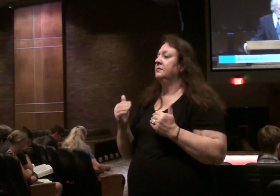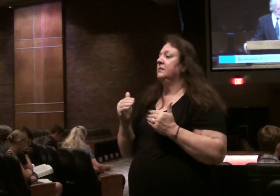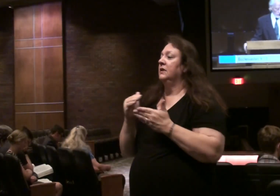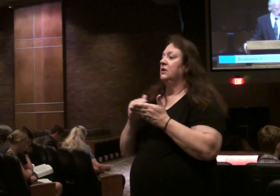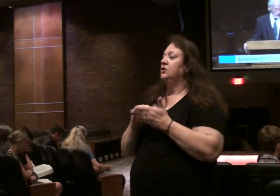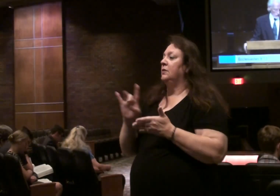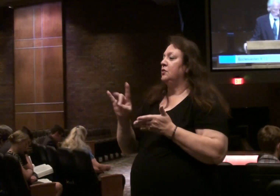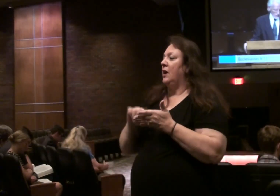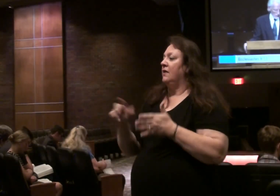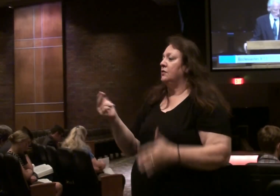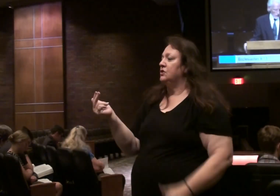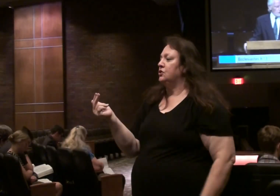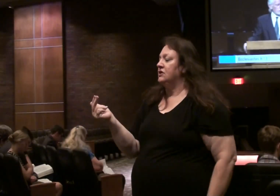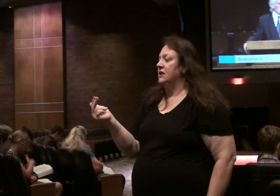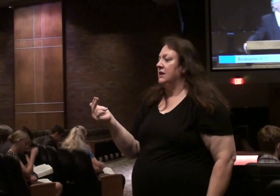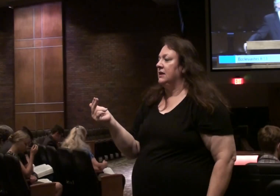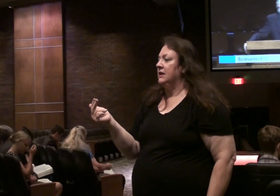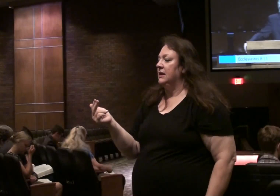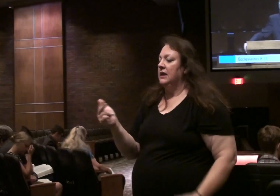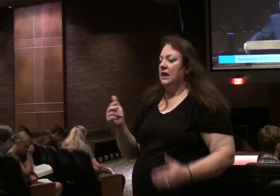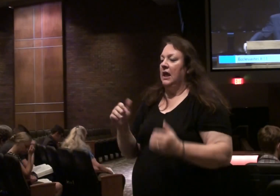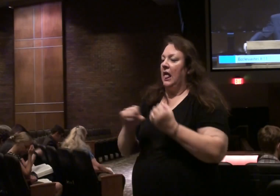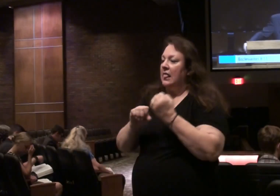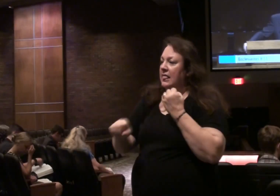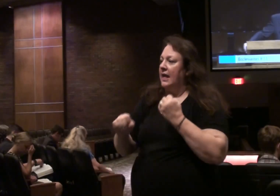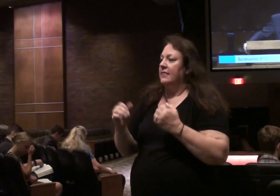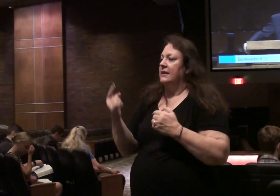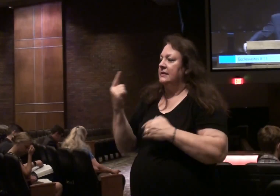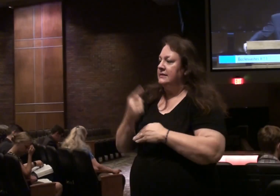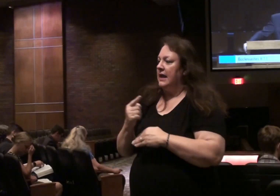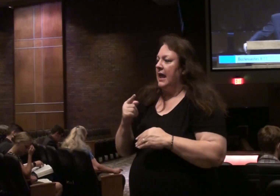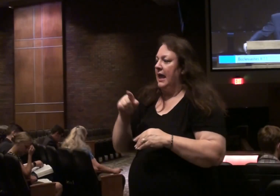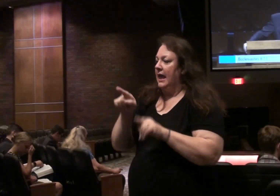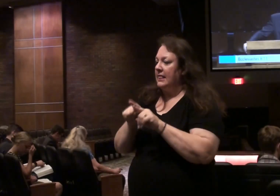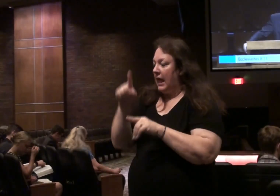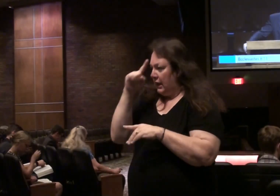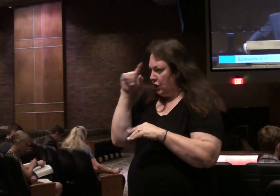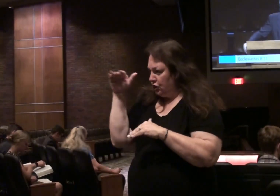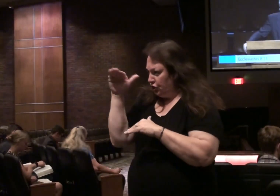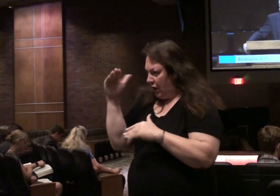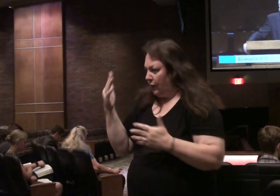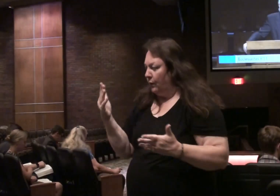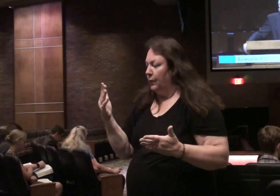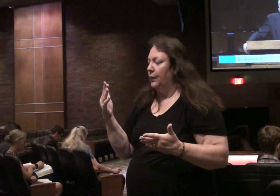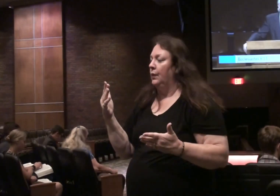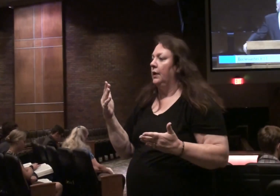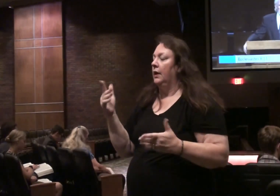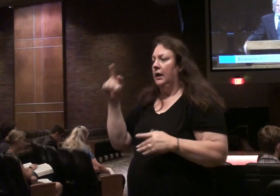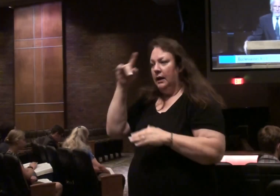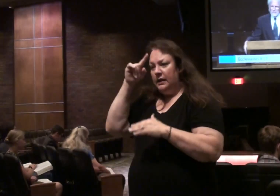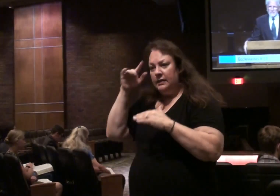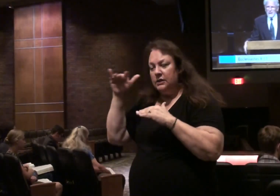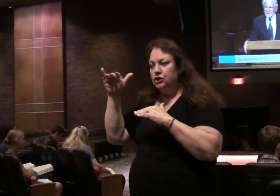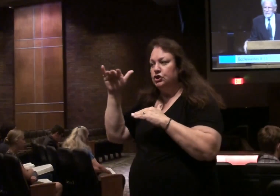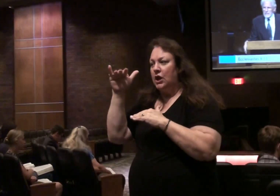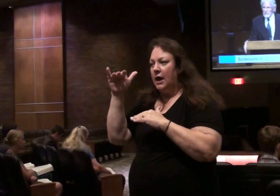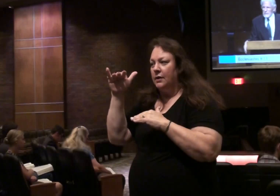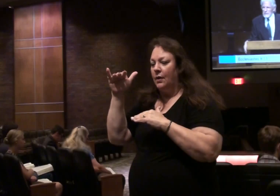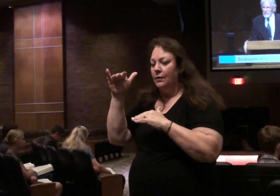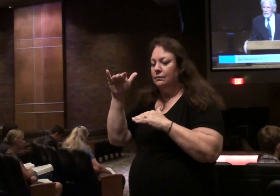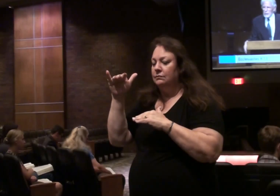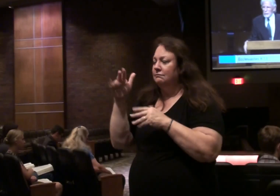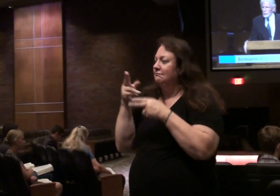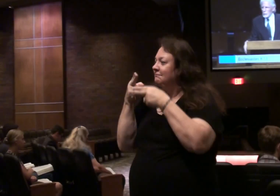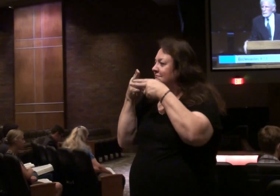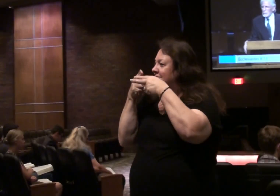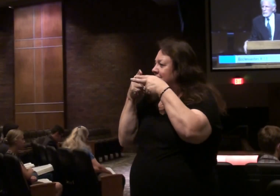chapter 8, verse 13. Lengthen his days like a shadow. You're reminded, shadows not